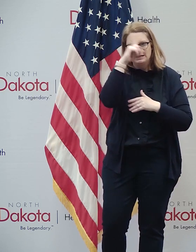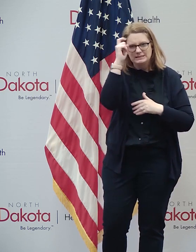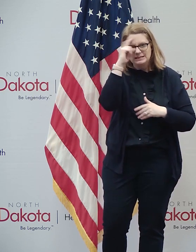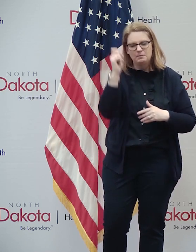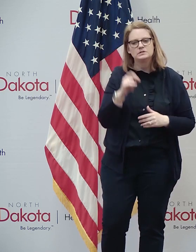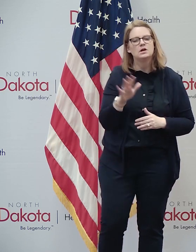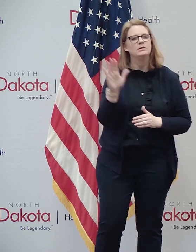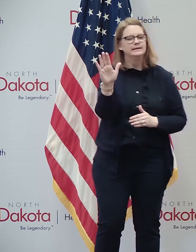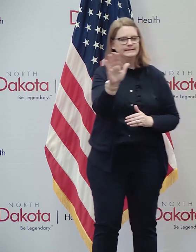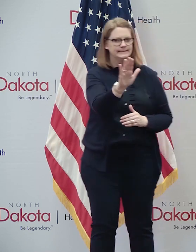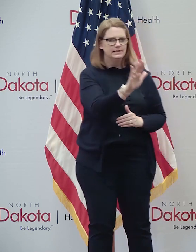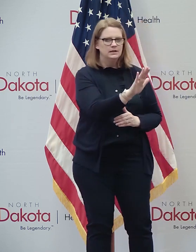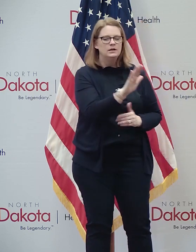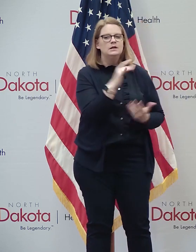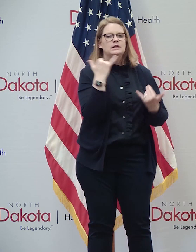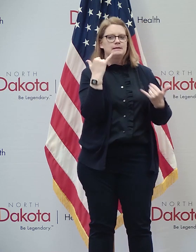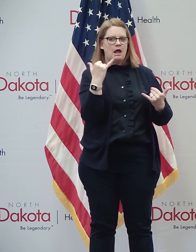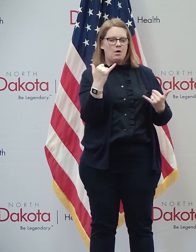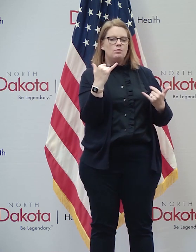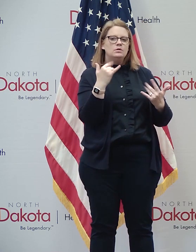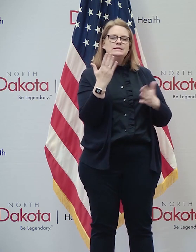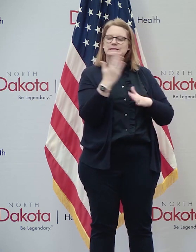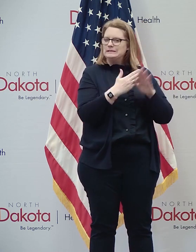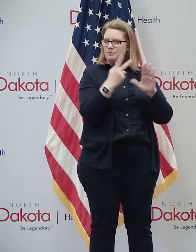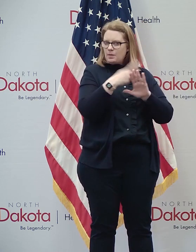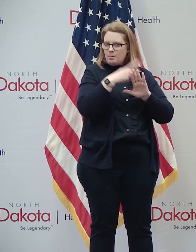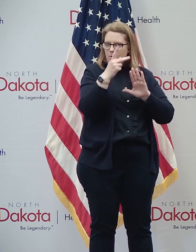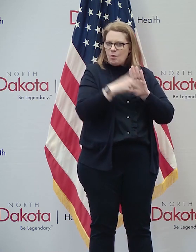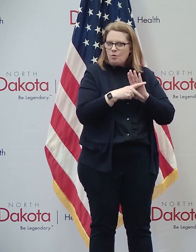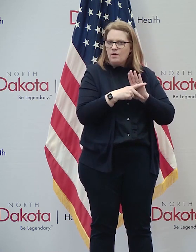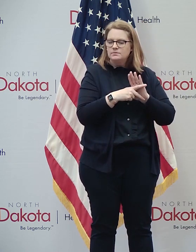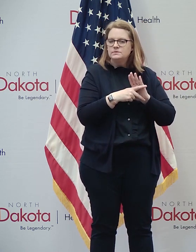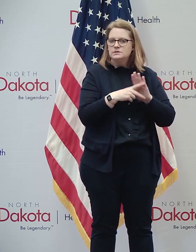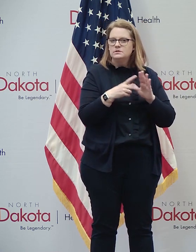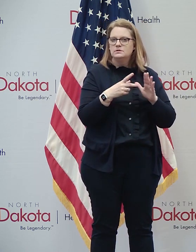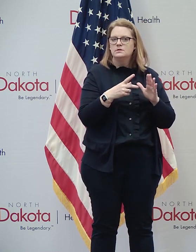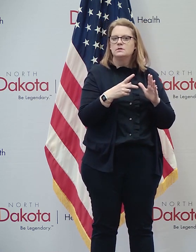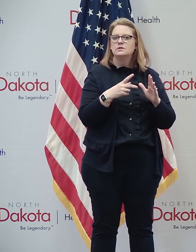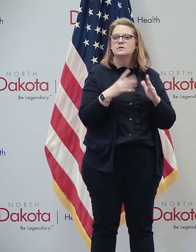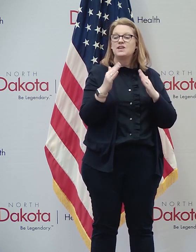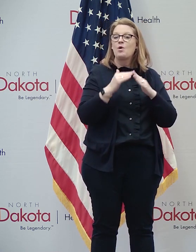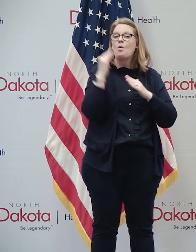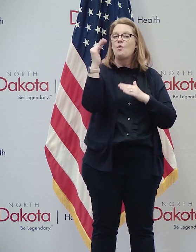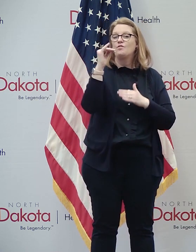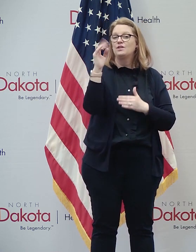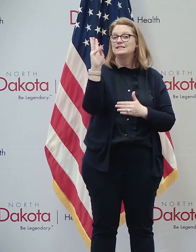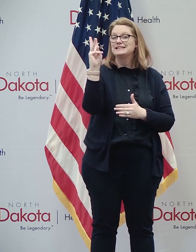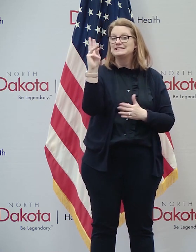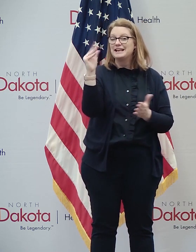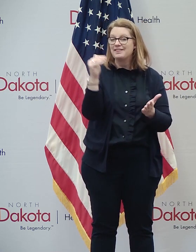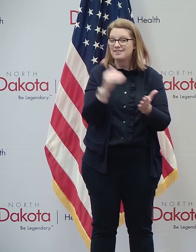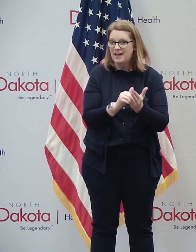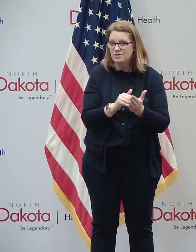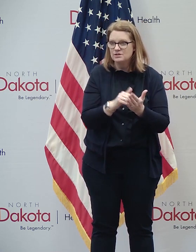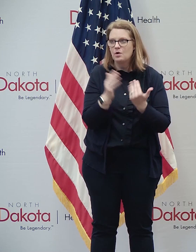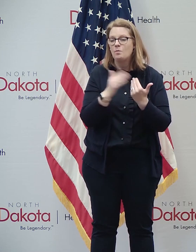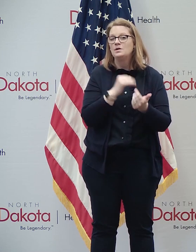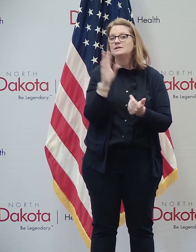of the scope of this thing in terms of some of the programs that you're going to hear about, there are over 16,000,